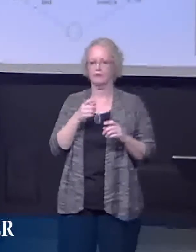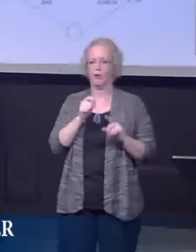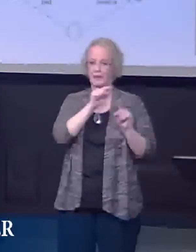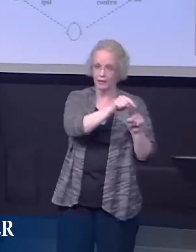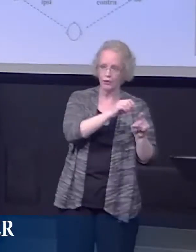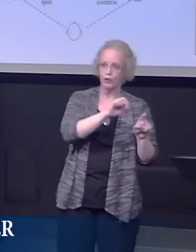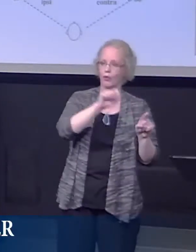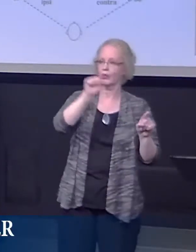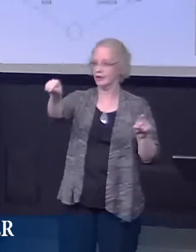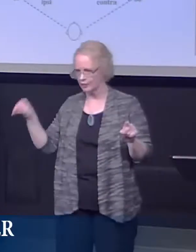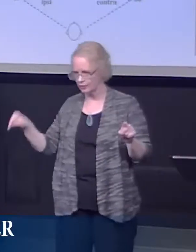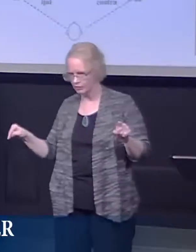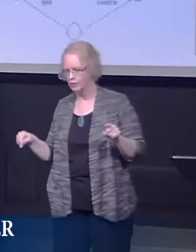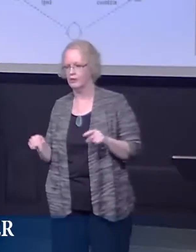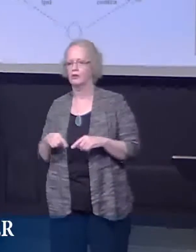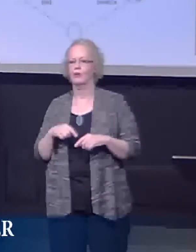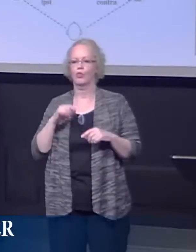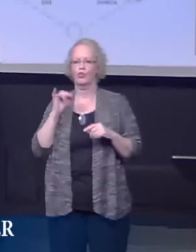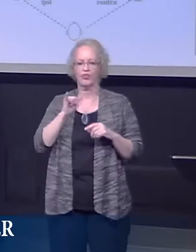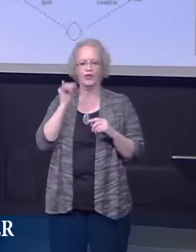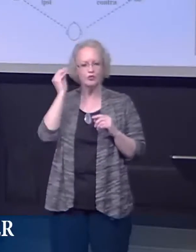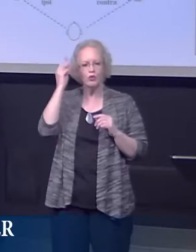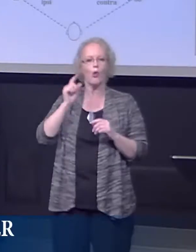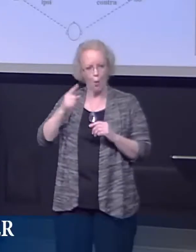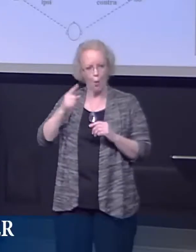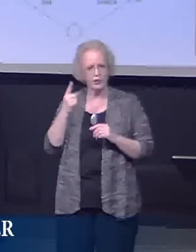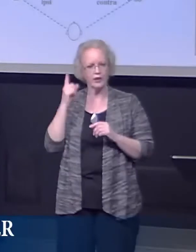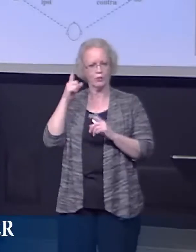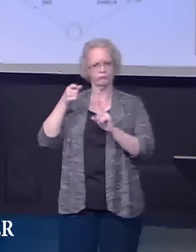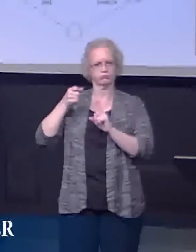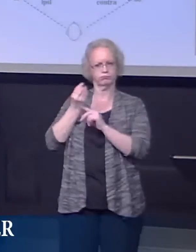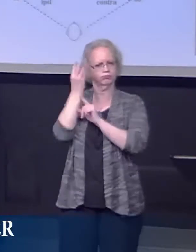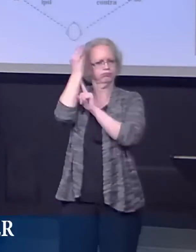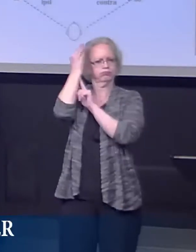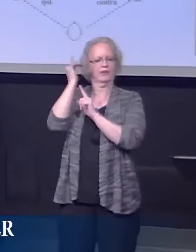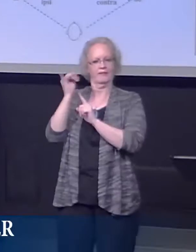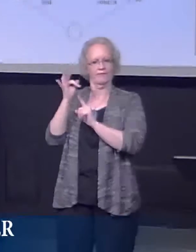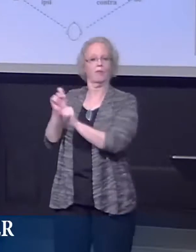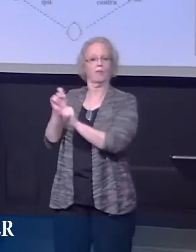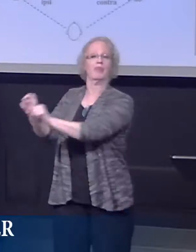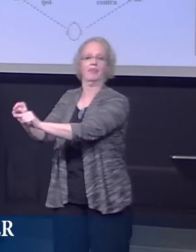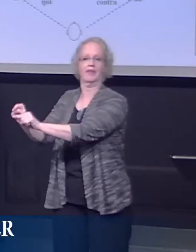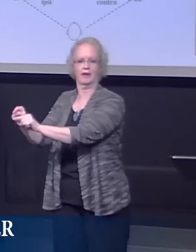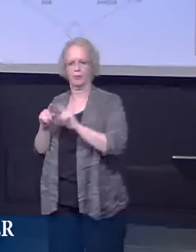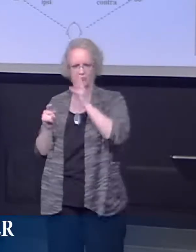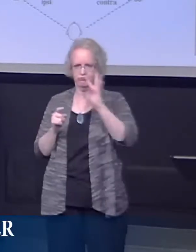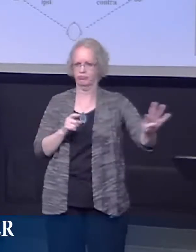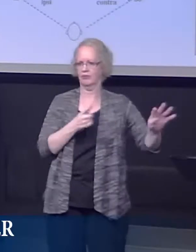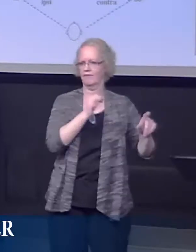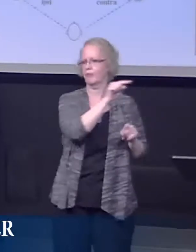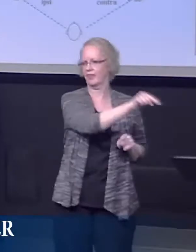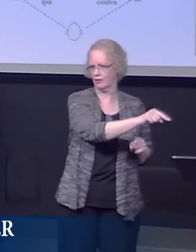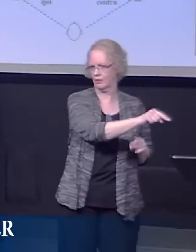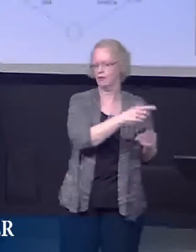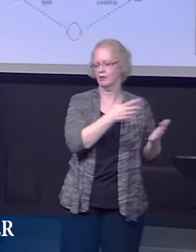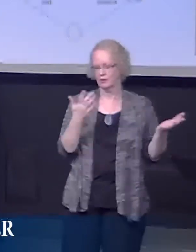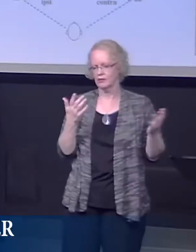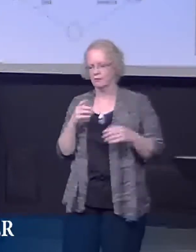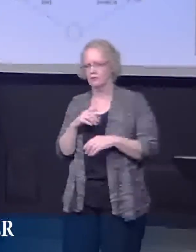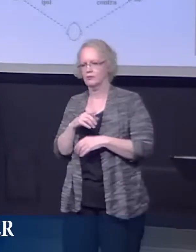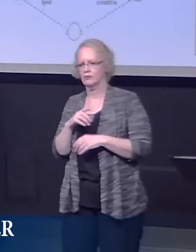they will only fire, the neurons will only fire if they come from a particular location, but not from another one. And we've seen some that are really sharply tuned